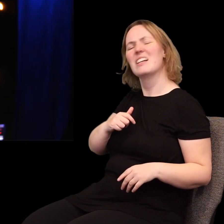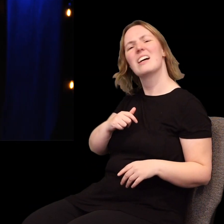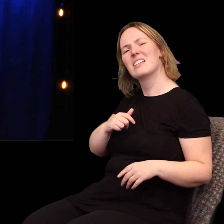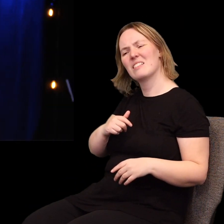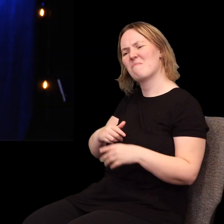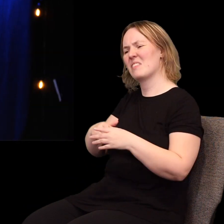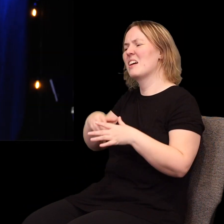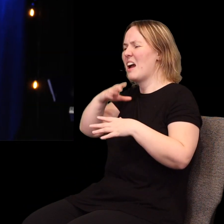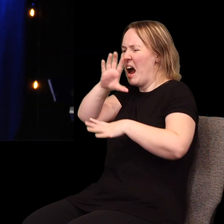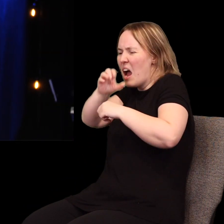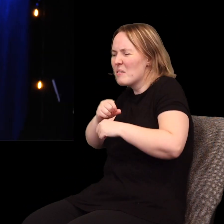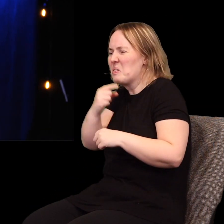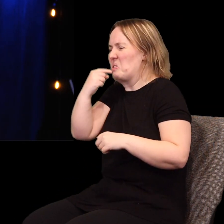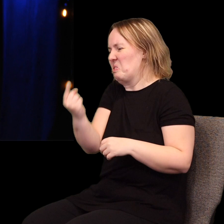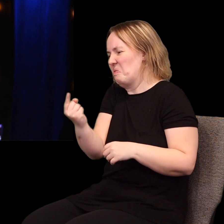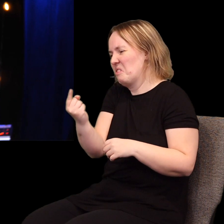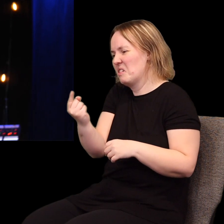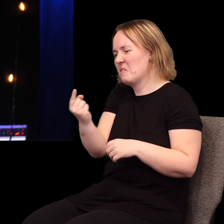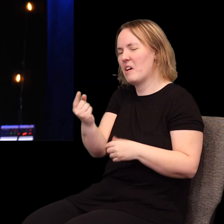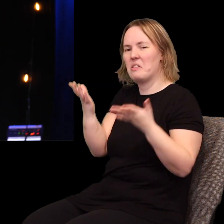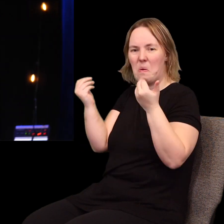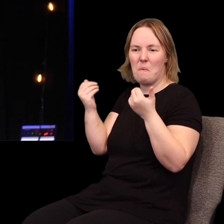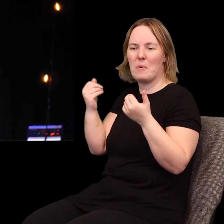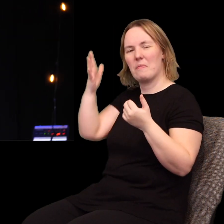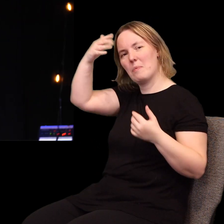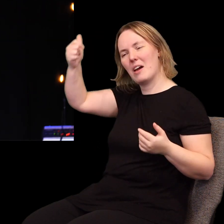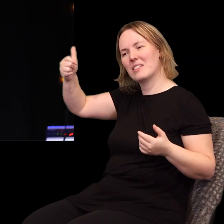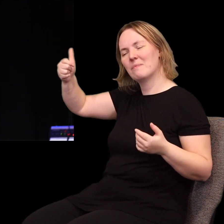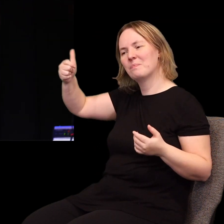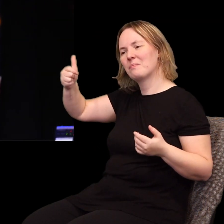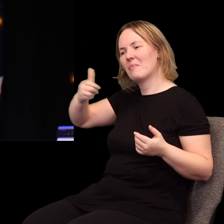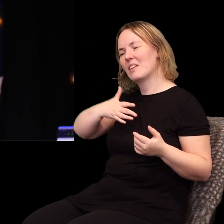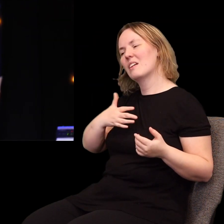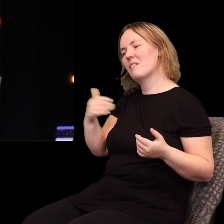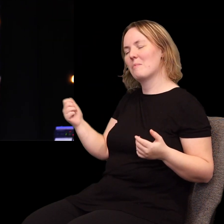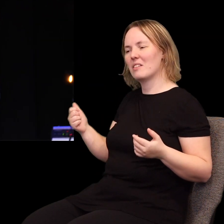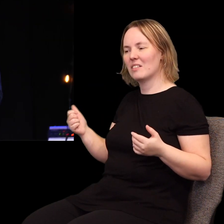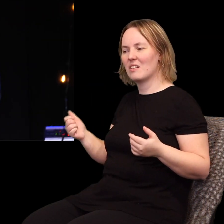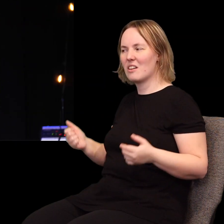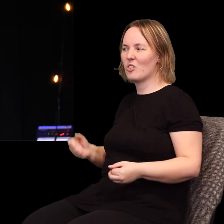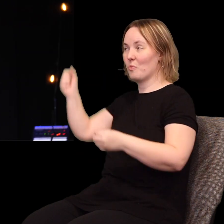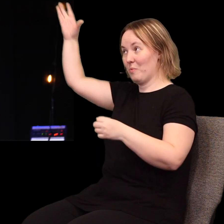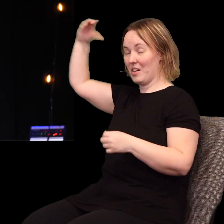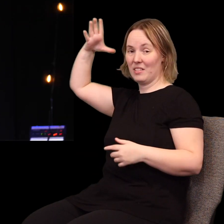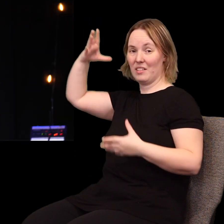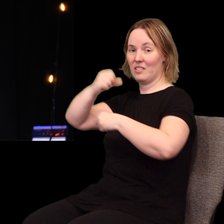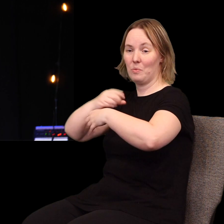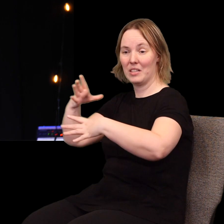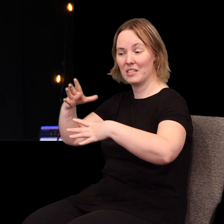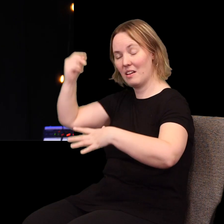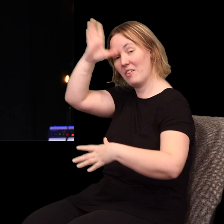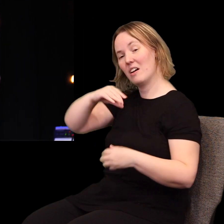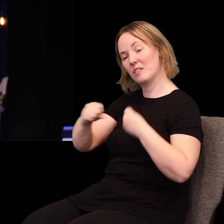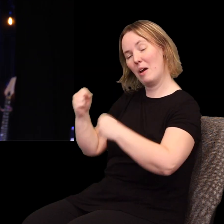superstitious mantra where you just kind of speak a few words and then you hope for the best. Grace is the release of God's power into your life that